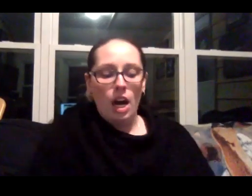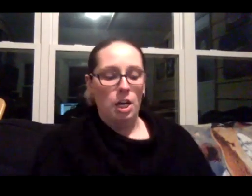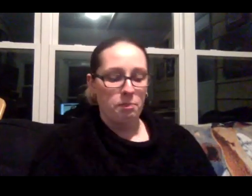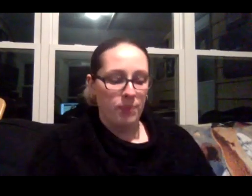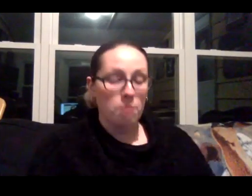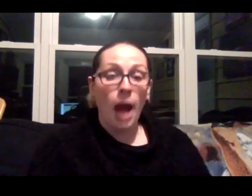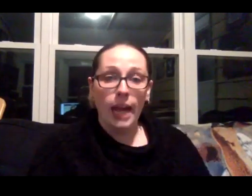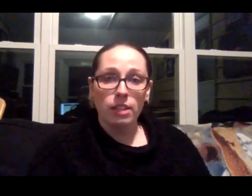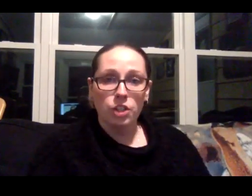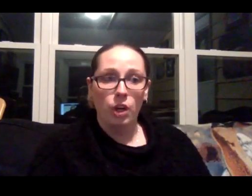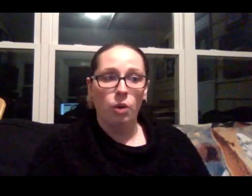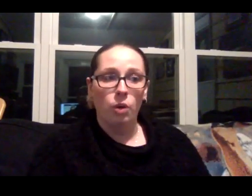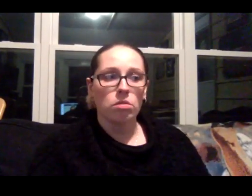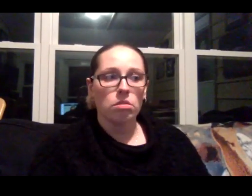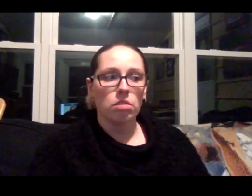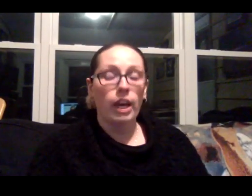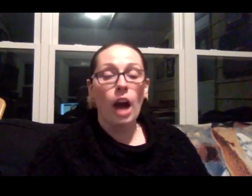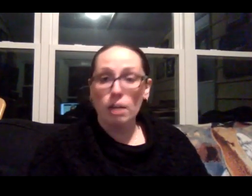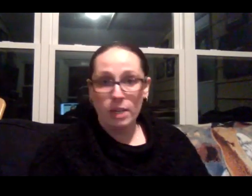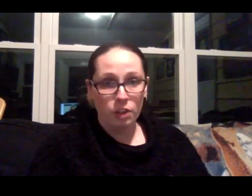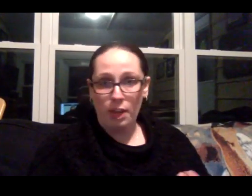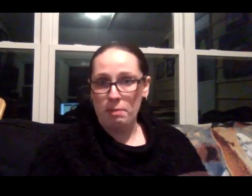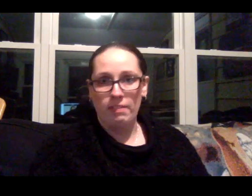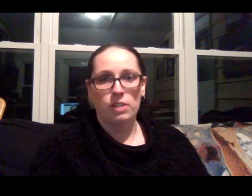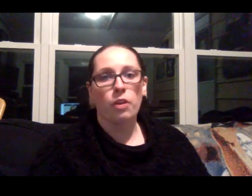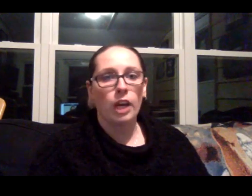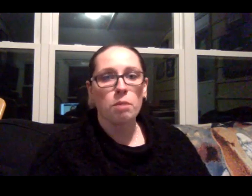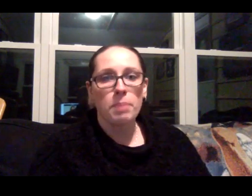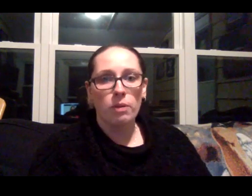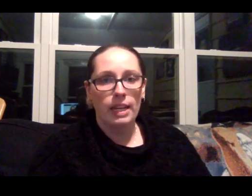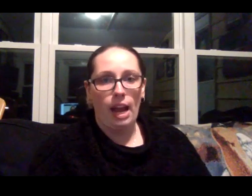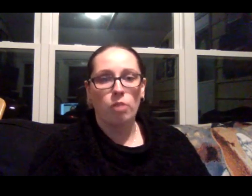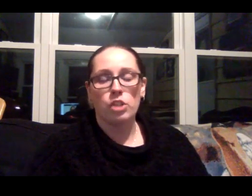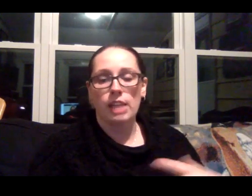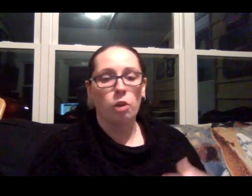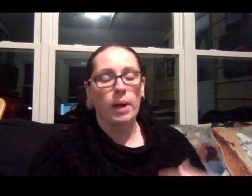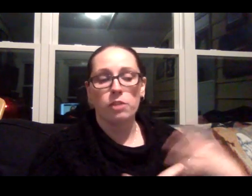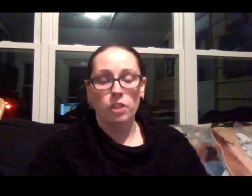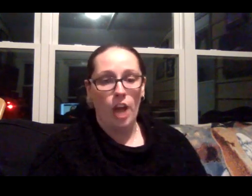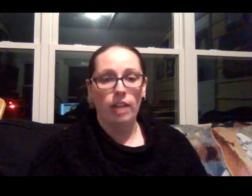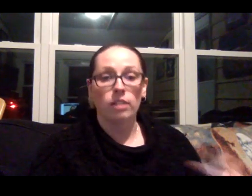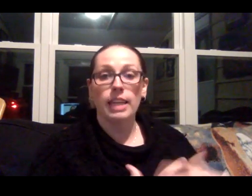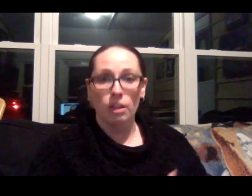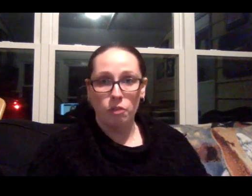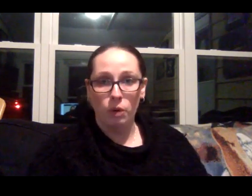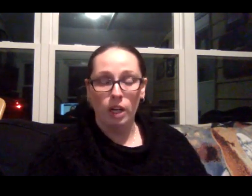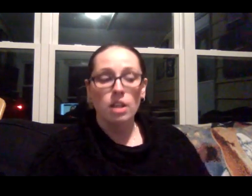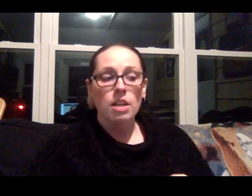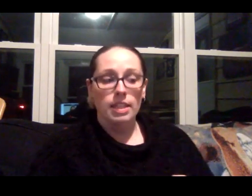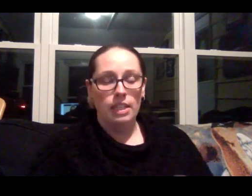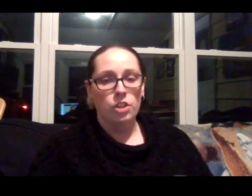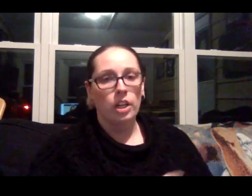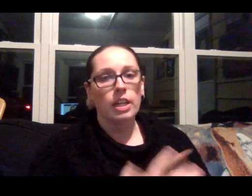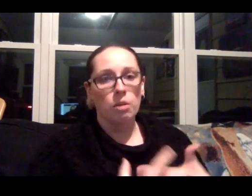keeping in mind, you know, like, occupational therapy and physical therapy right now, just health-wise for the child and for